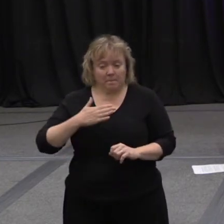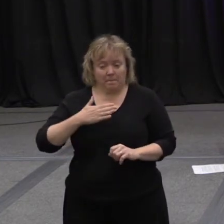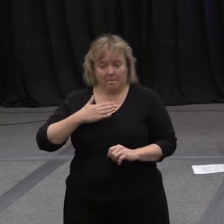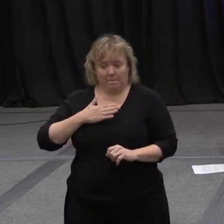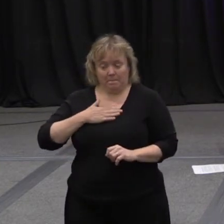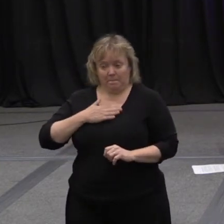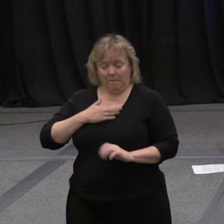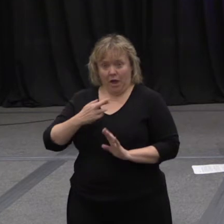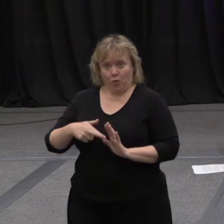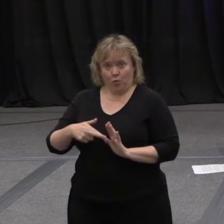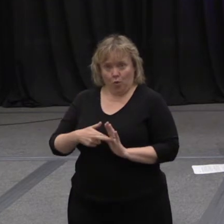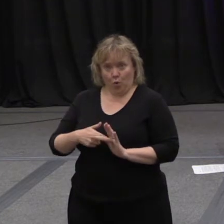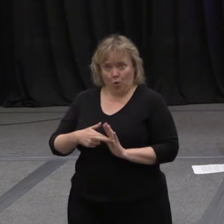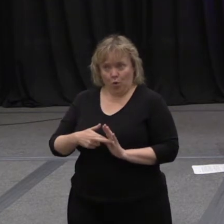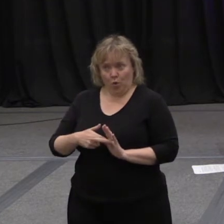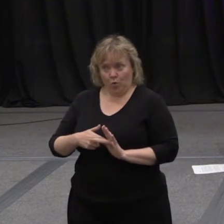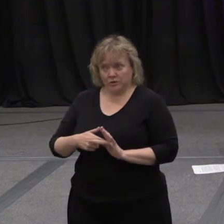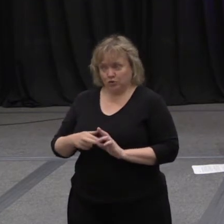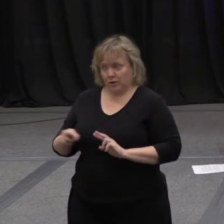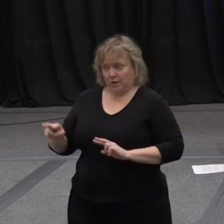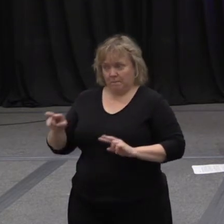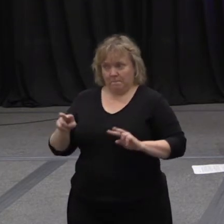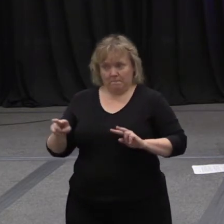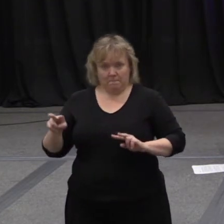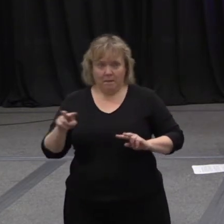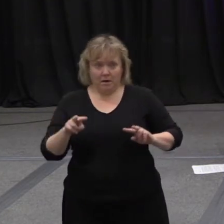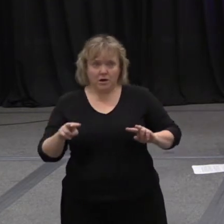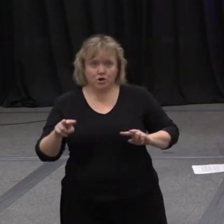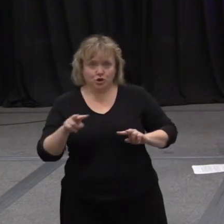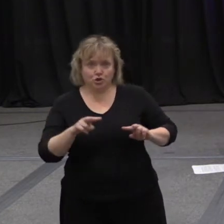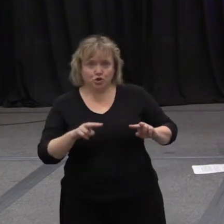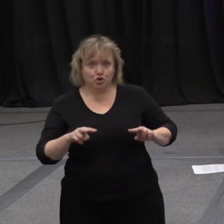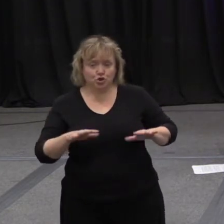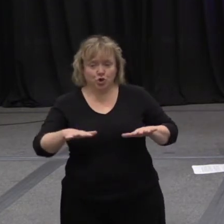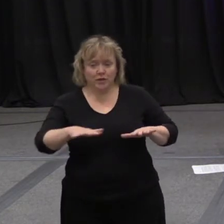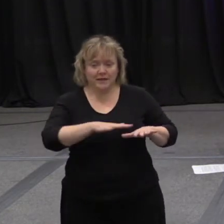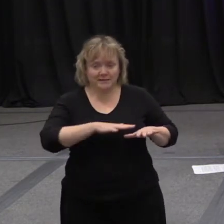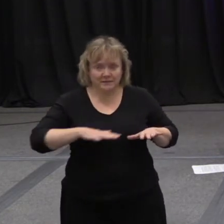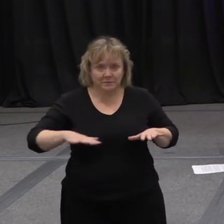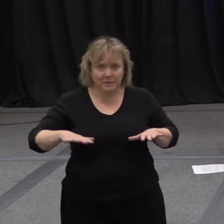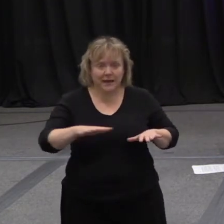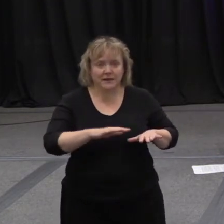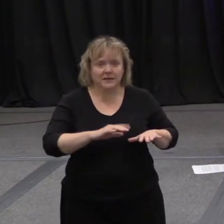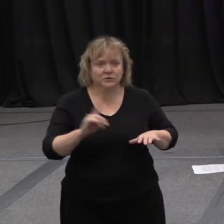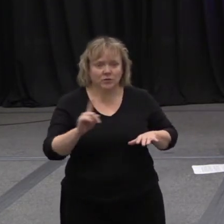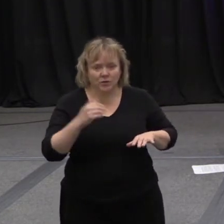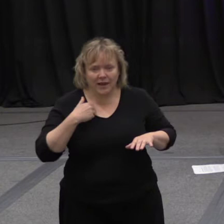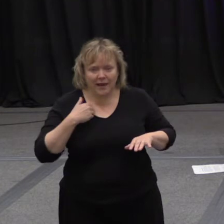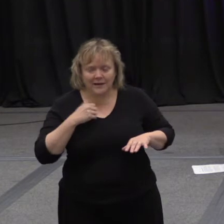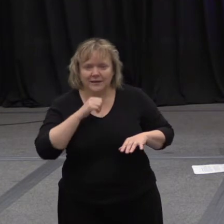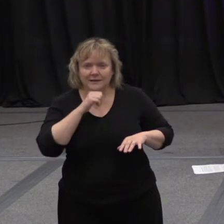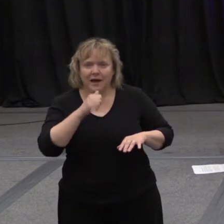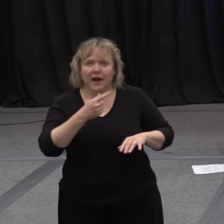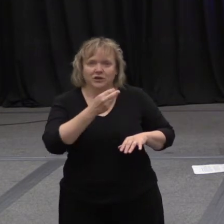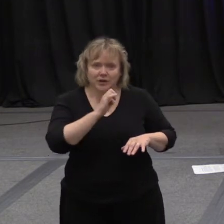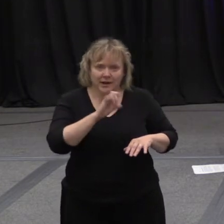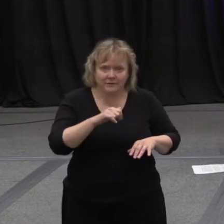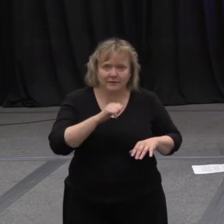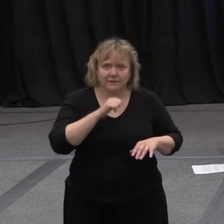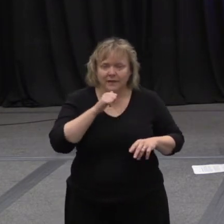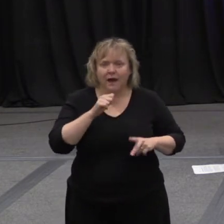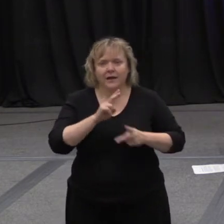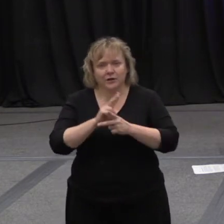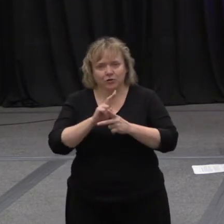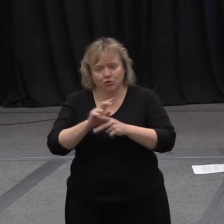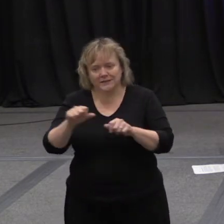of guard over the space where we had the, like, non-genital, non-intercourse area so that